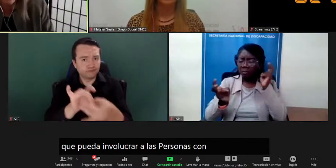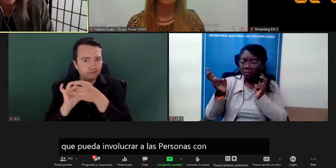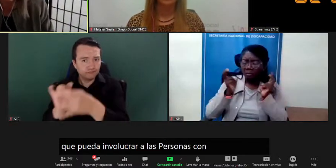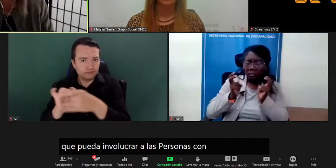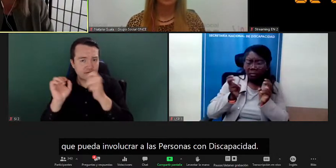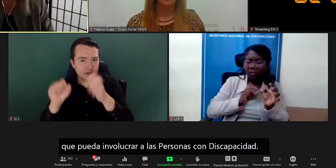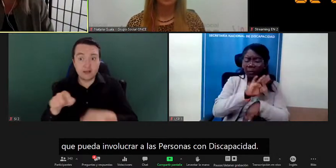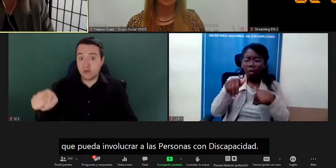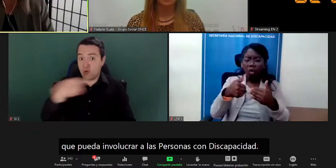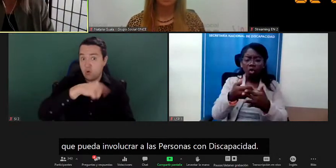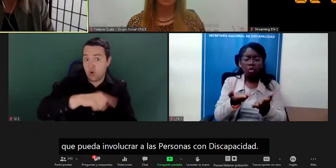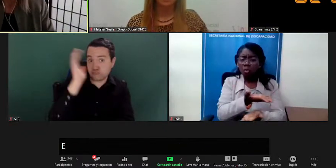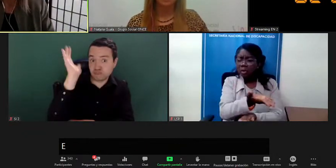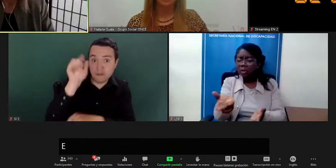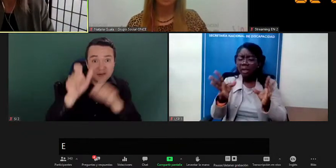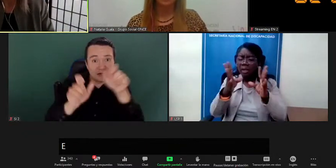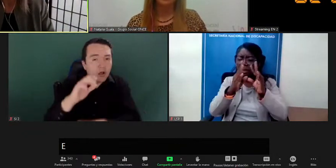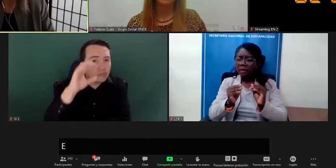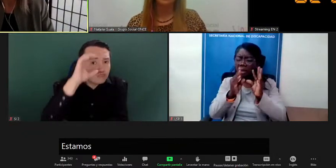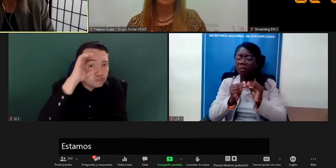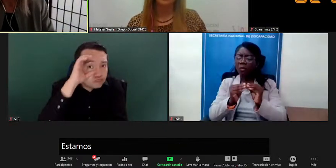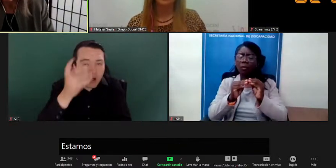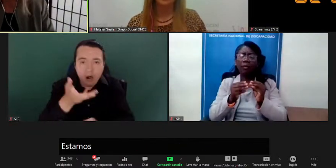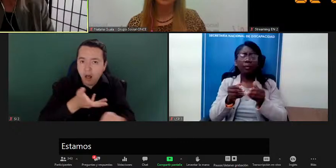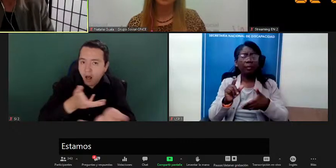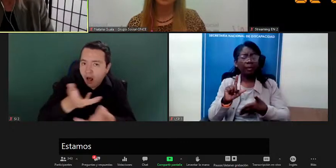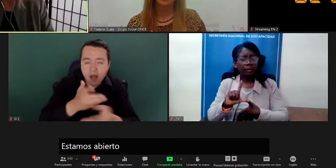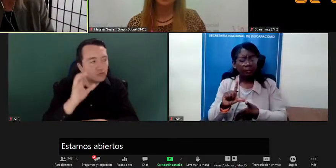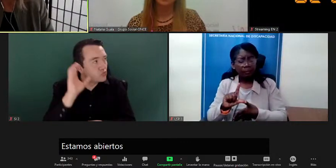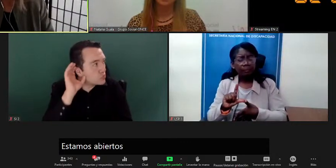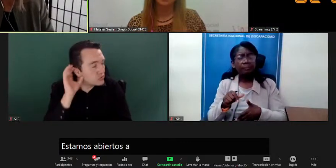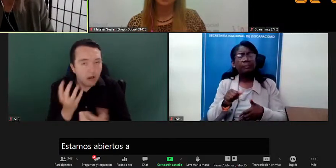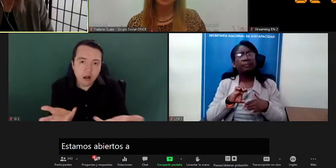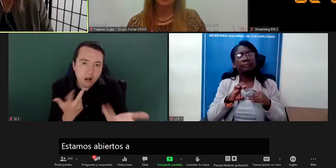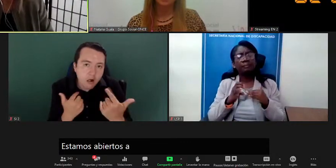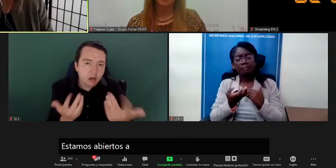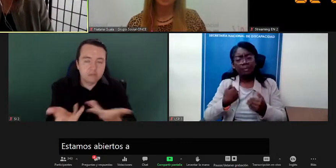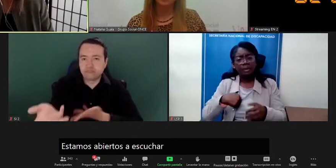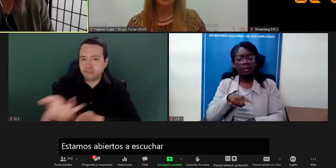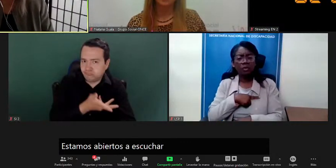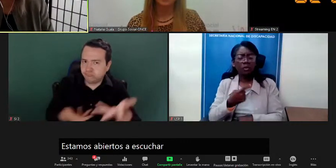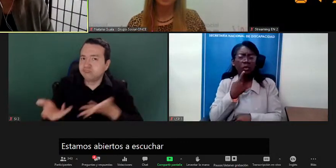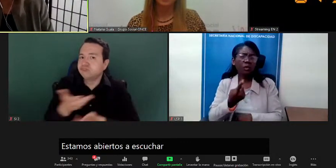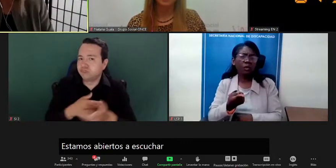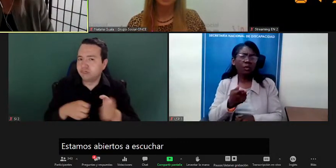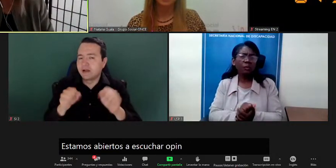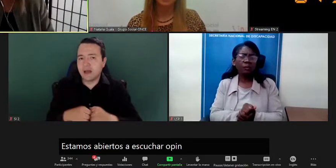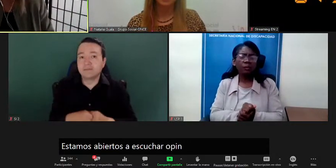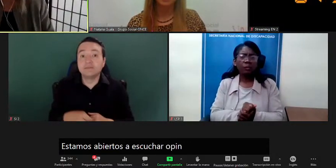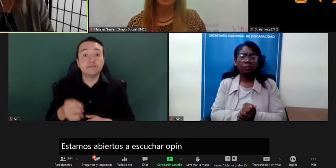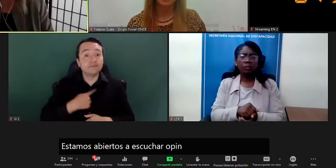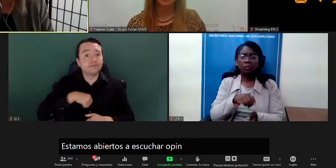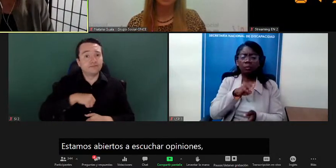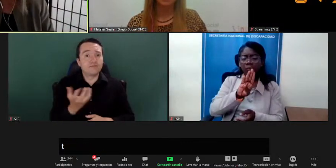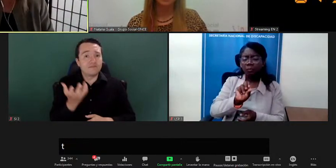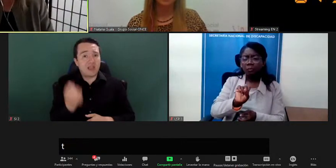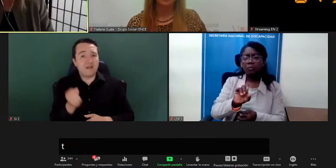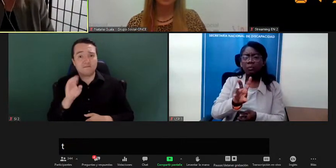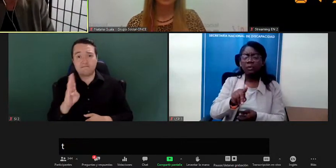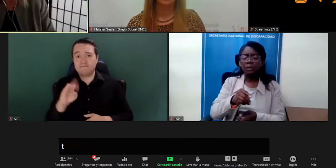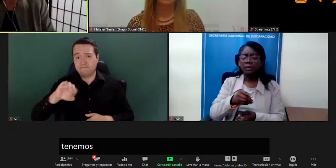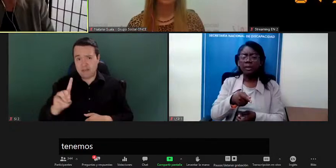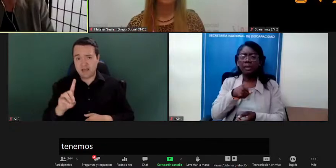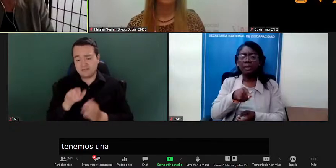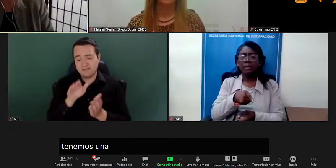listening from everyone at this summit today for us we have